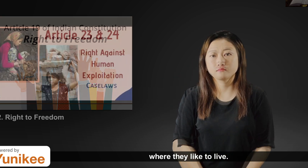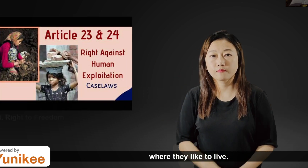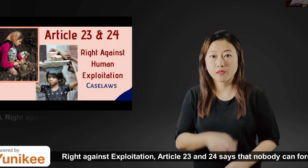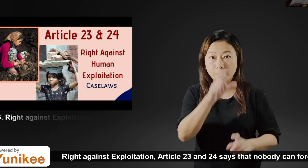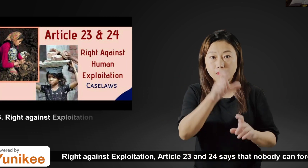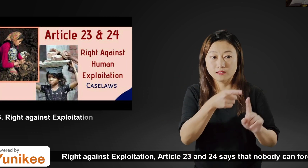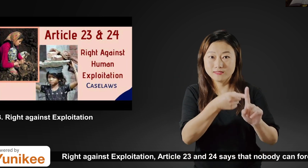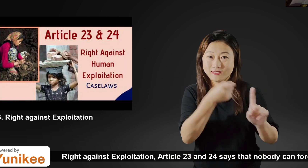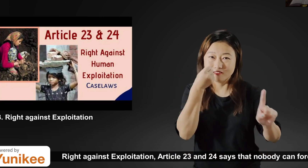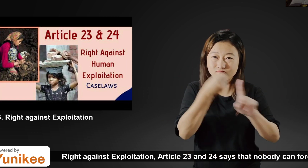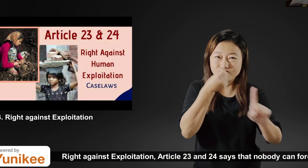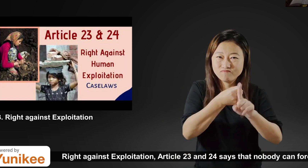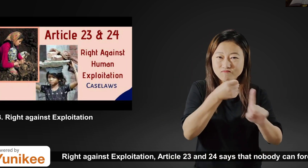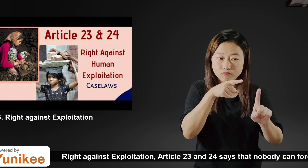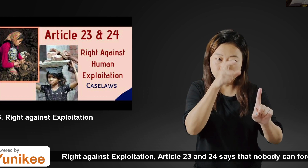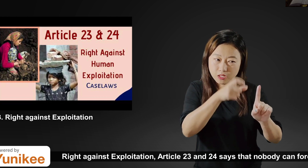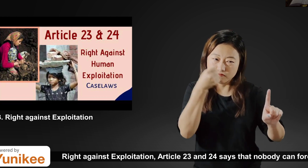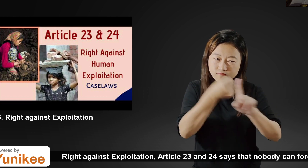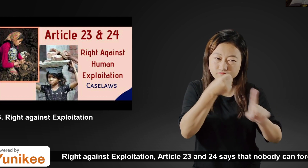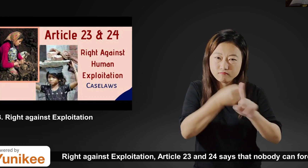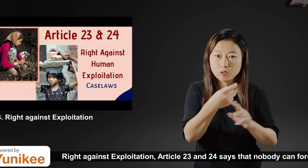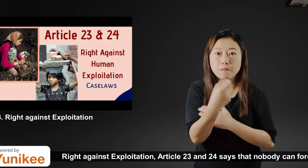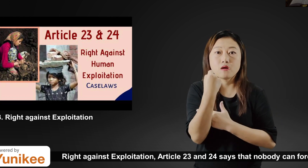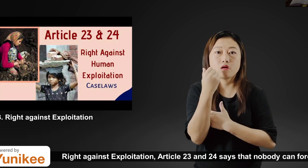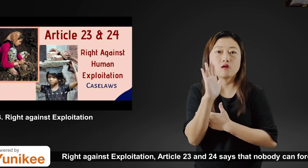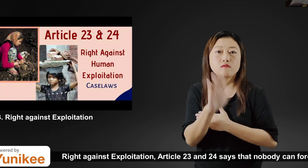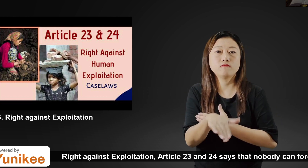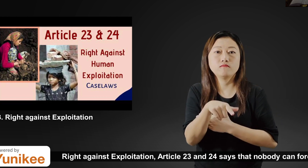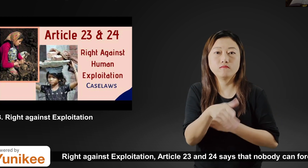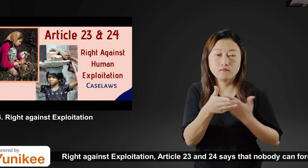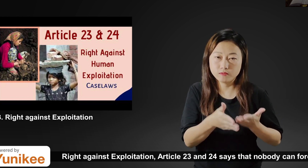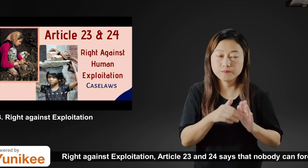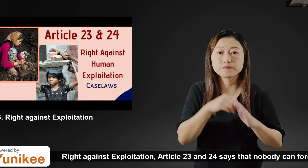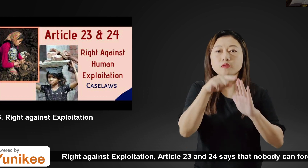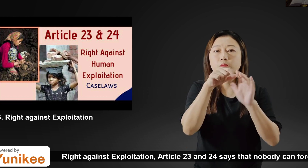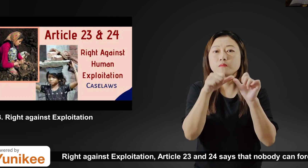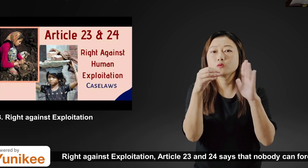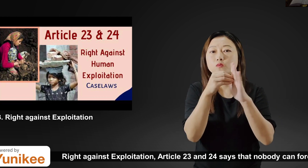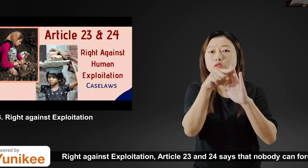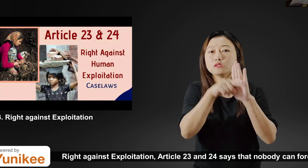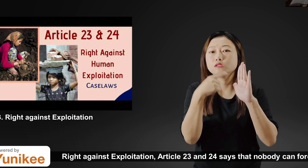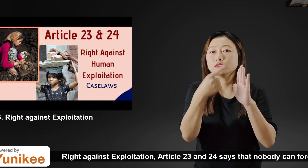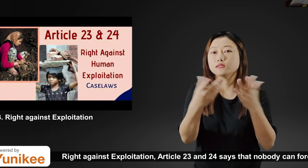right against exploitation article 23 and 24 says that nobody can force